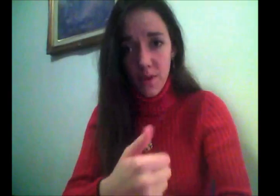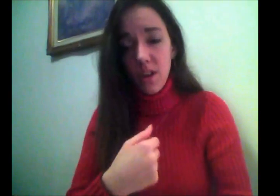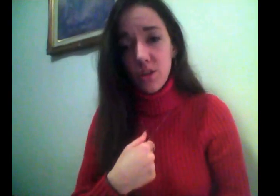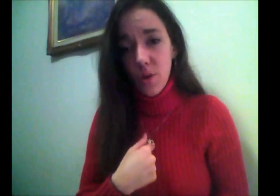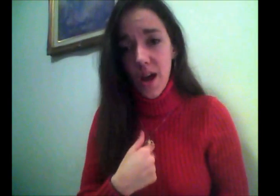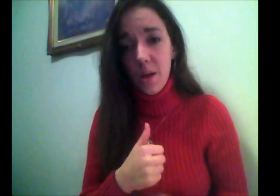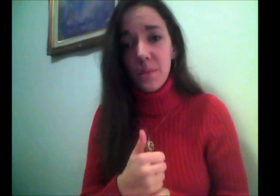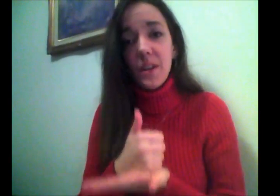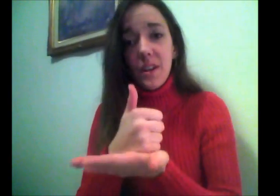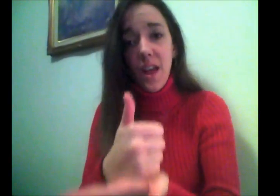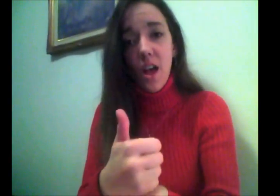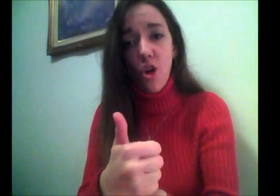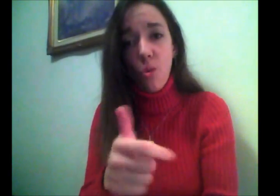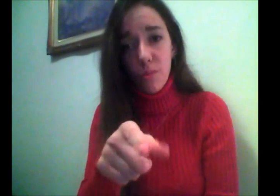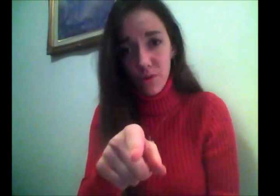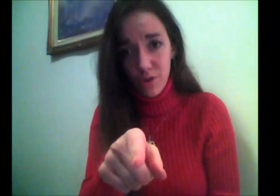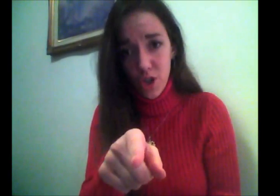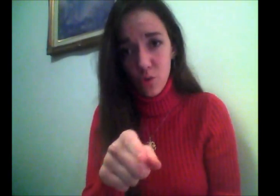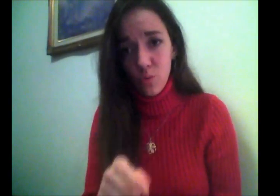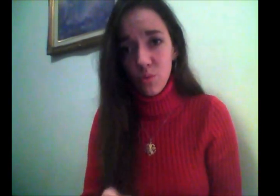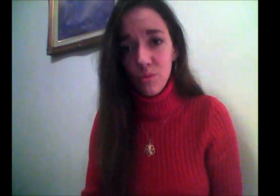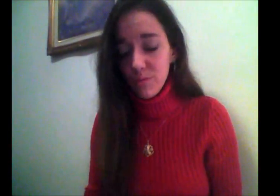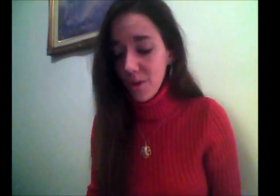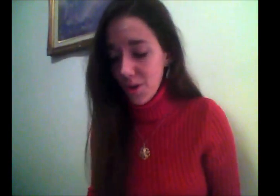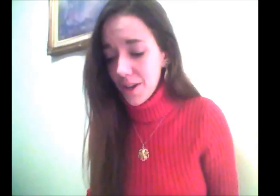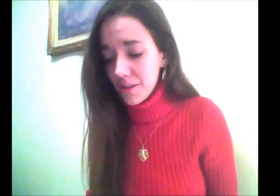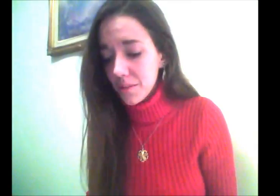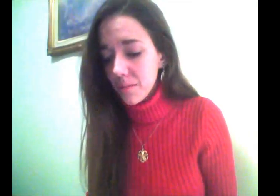So I'm going to help you, alright?